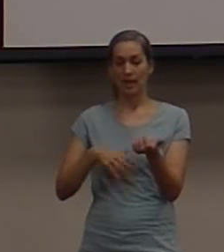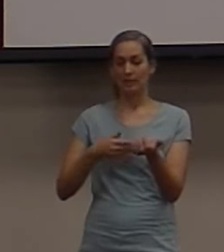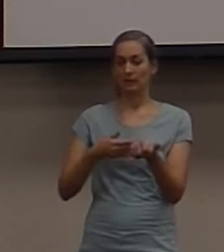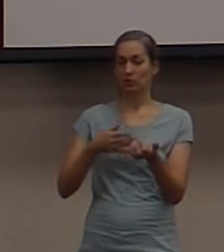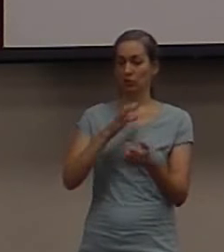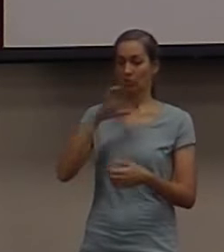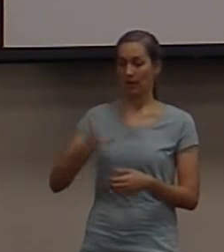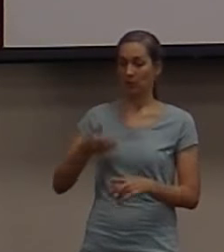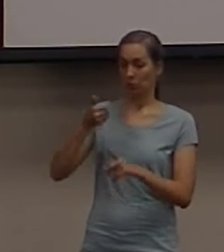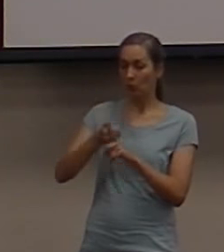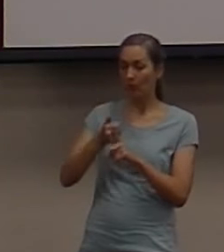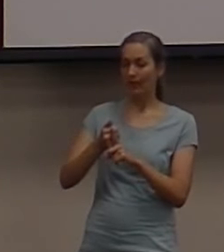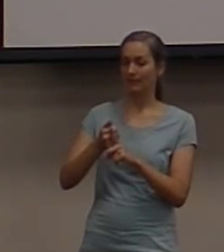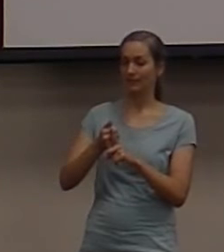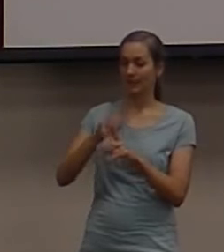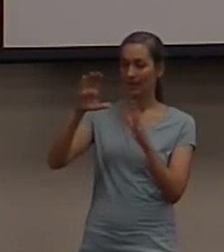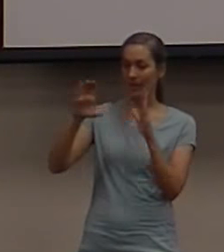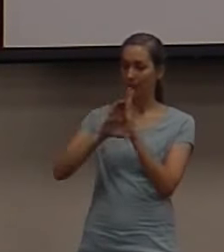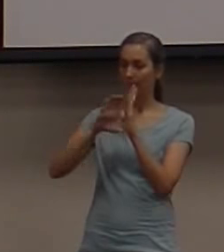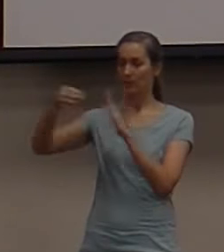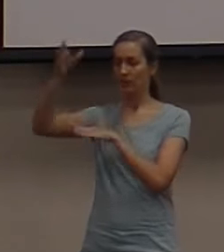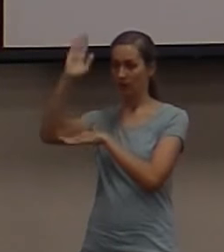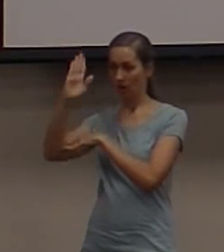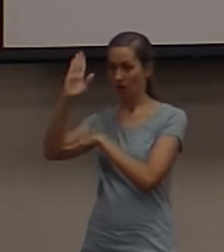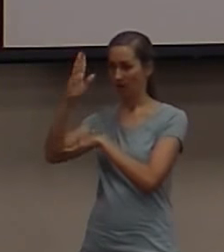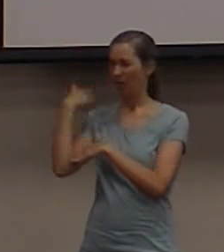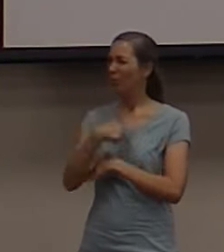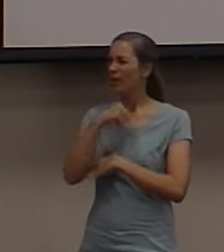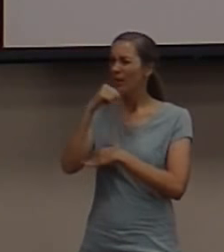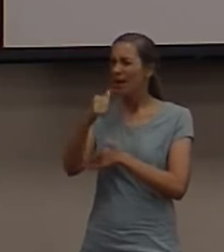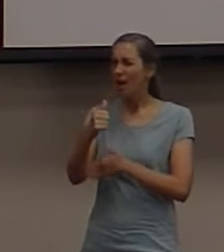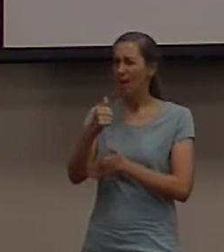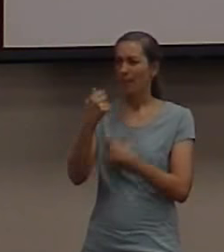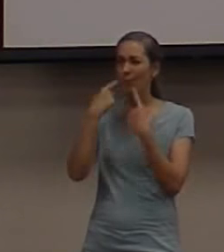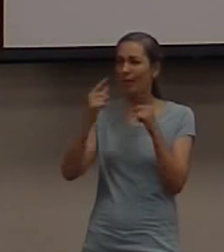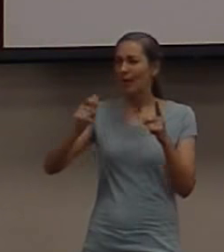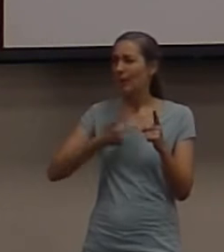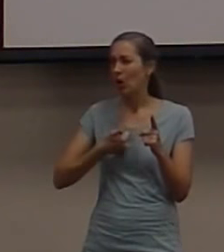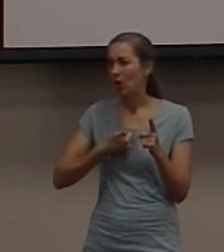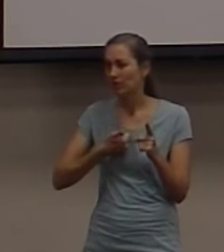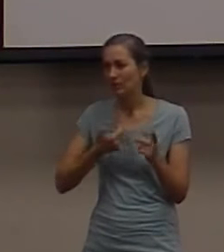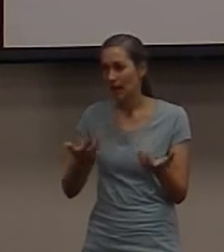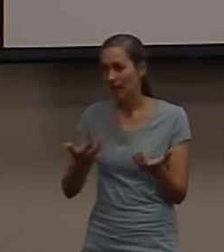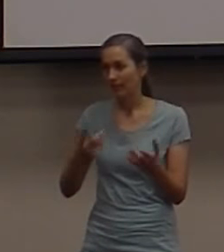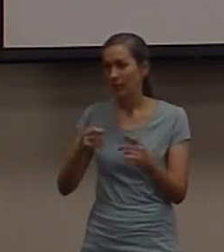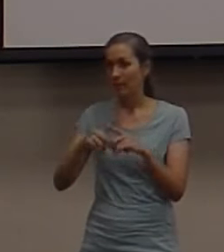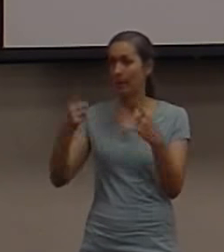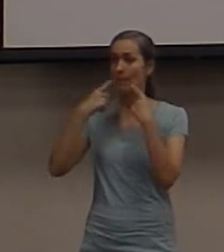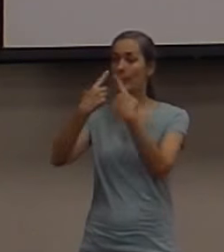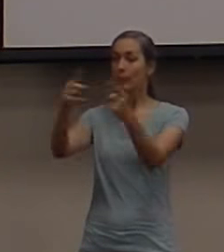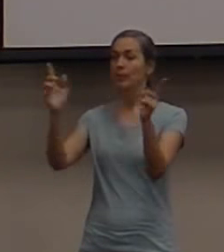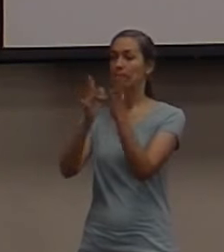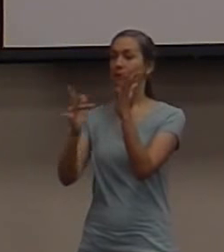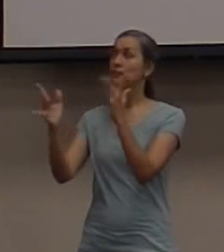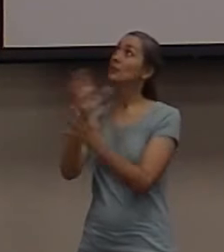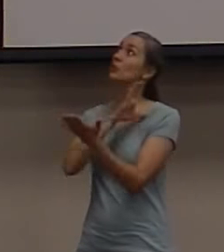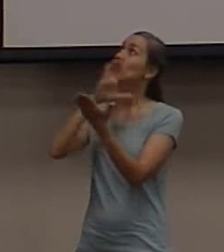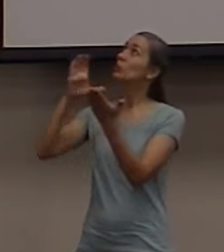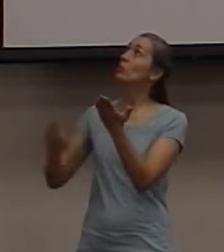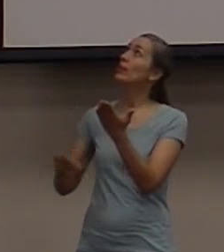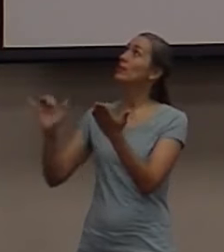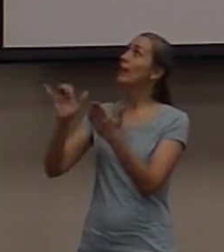God. For we're not proclaiming ourselves, but Jesus Christ as